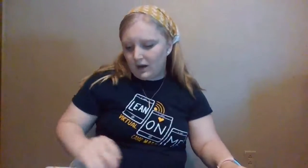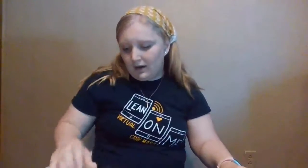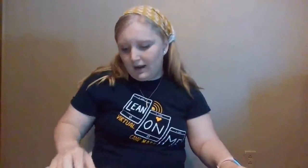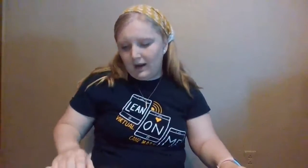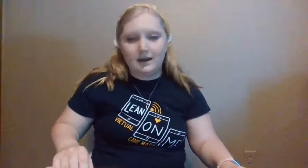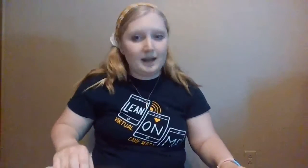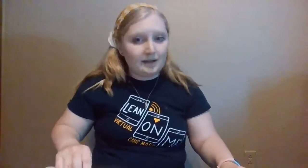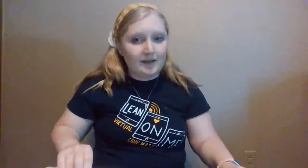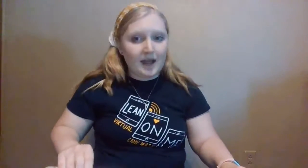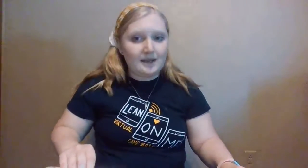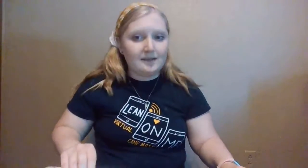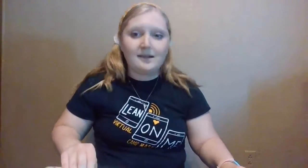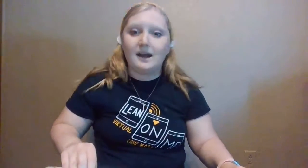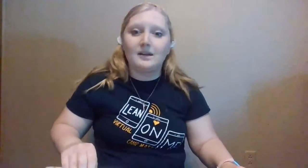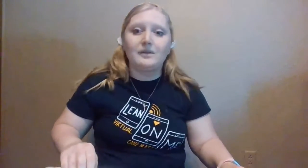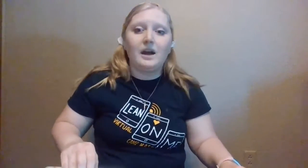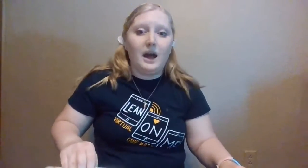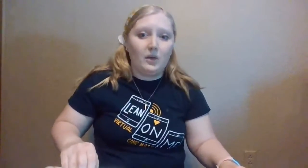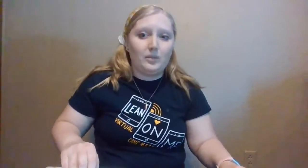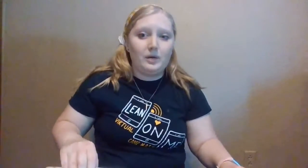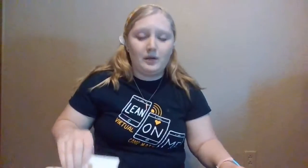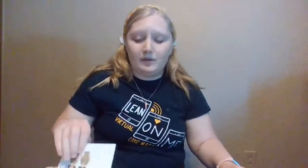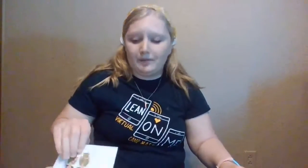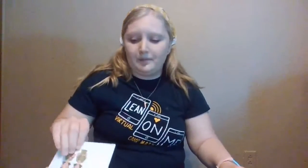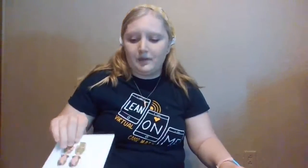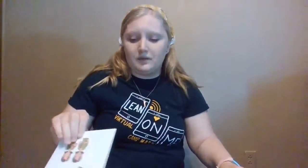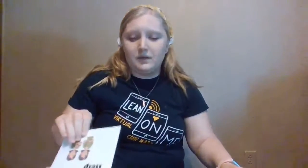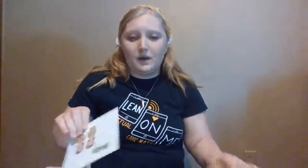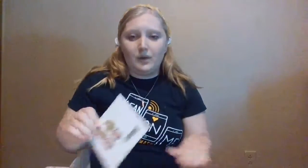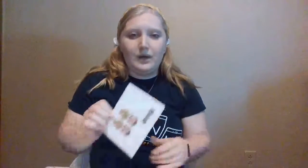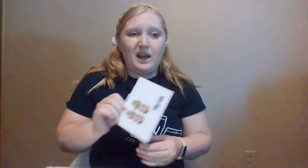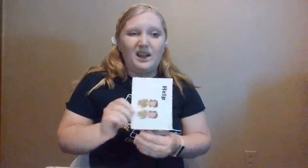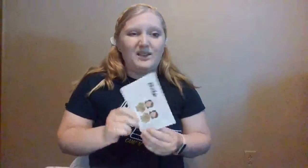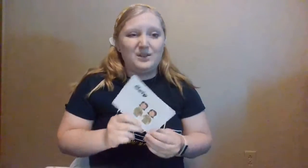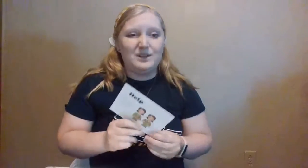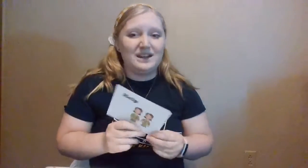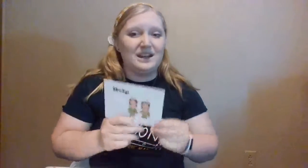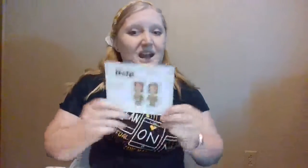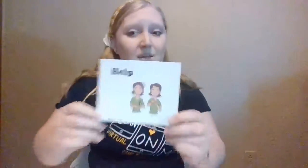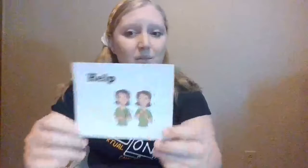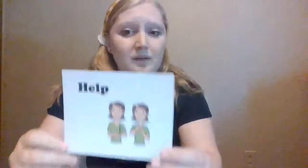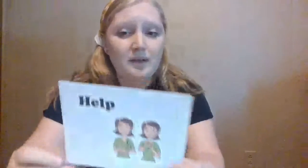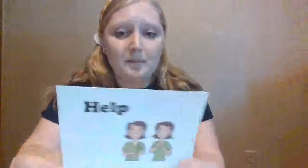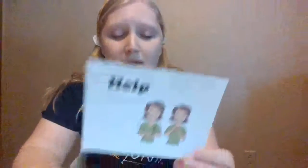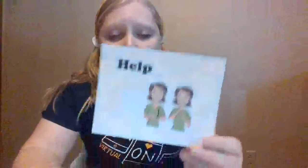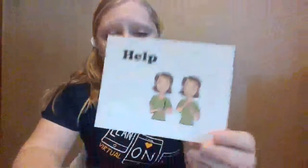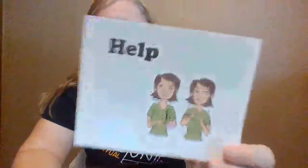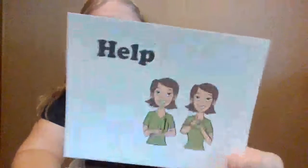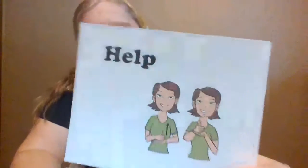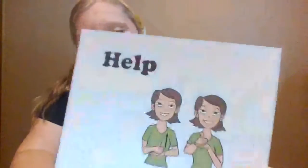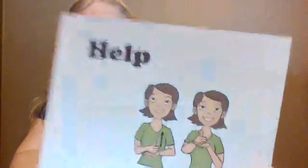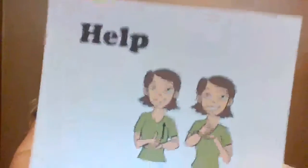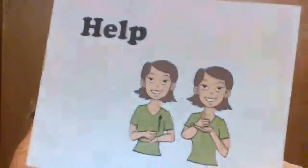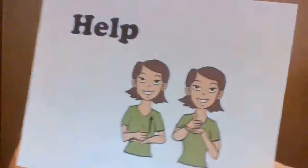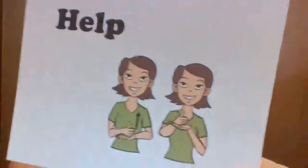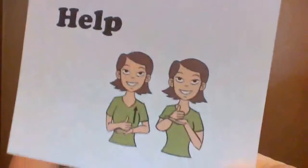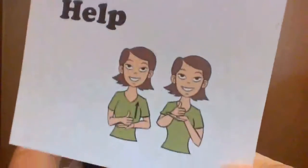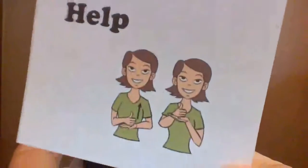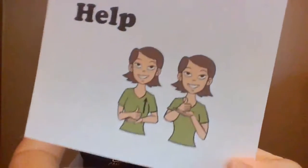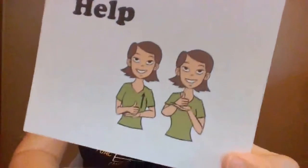All right, our next sign is the sign for help. So if you needed help with something, this is how you would get help